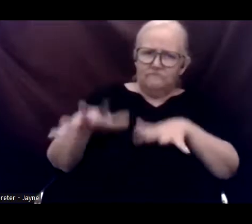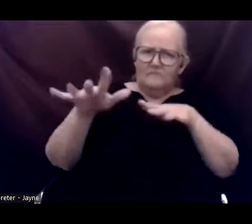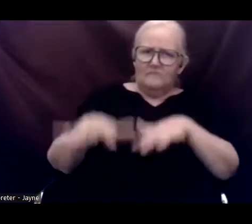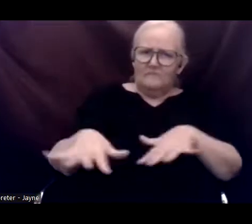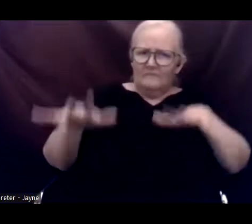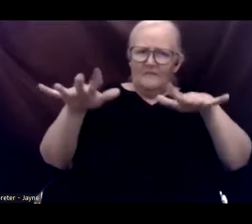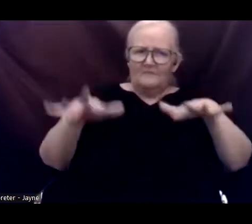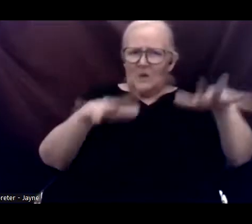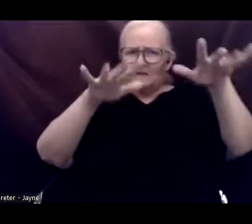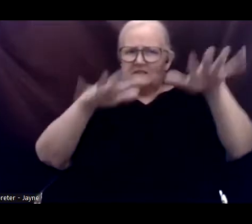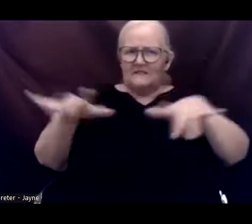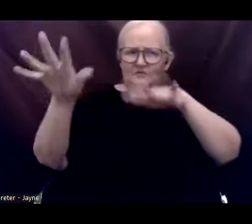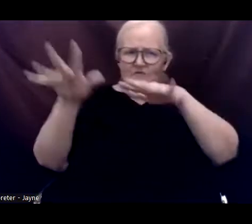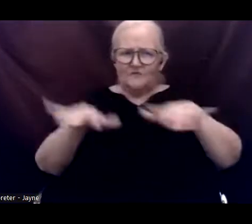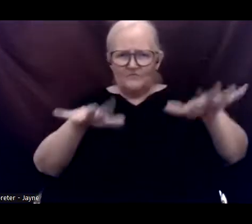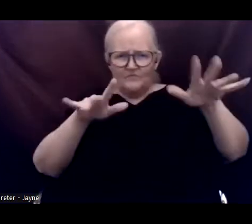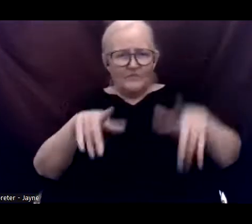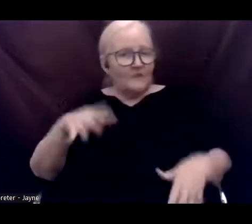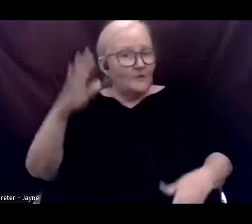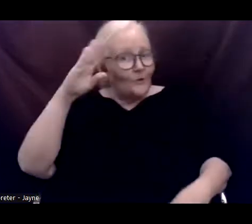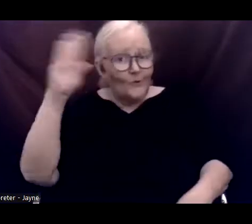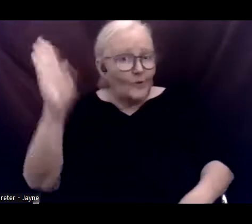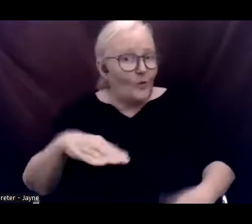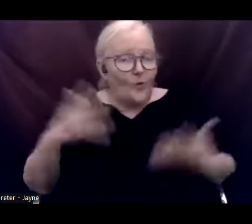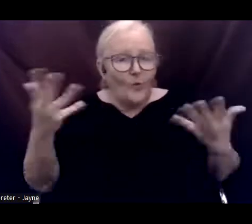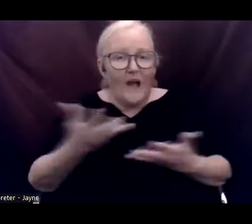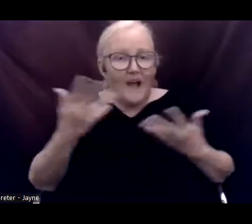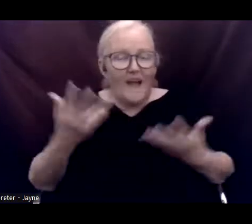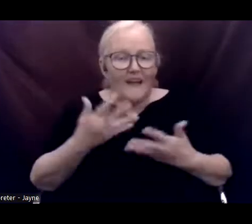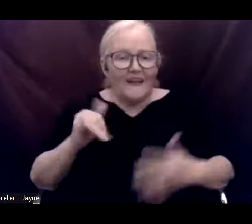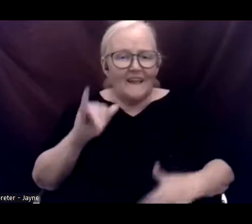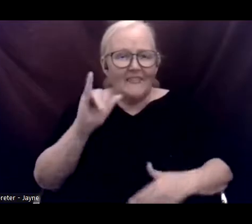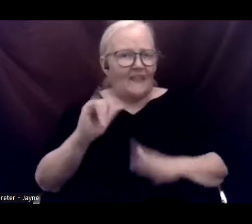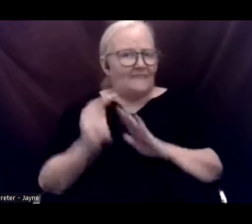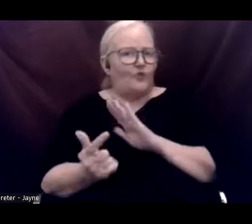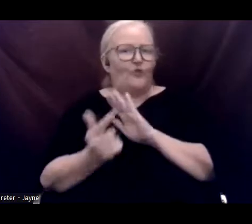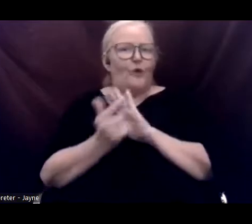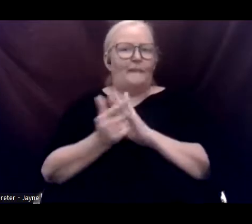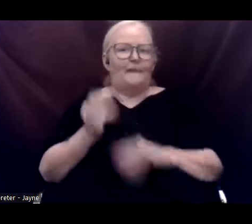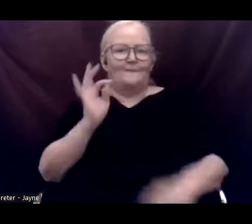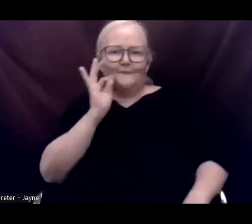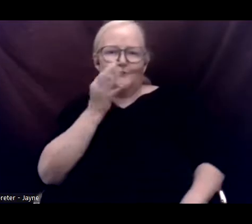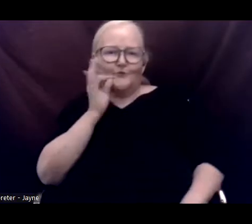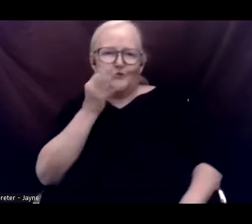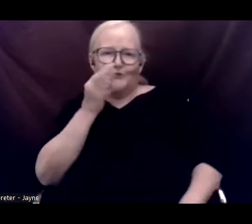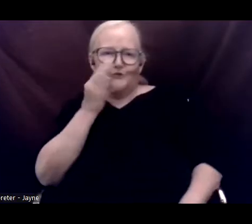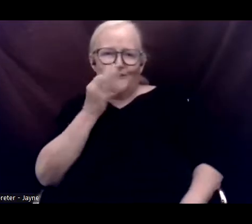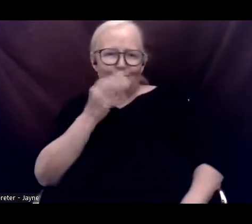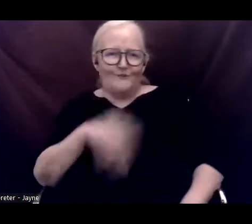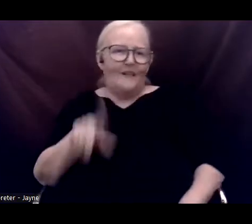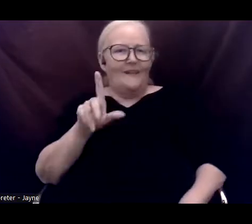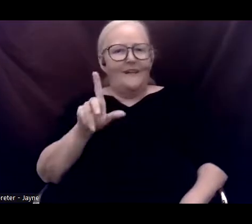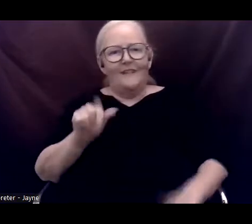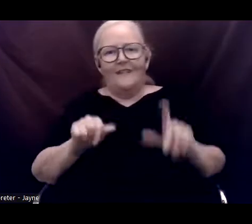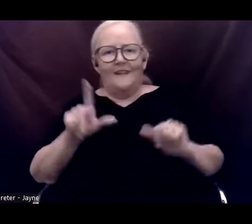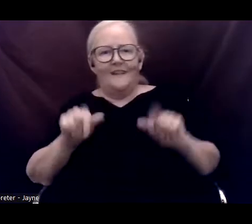everywhere? Don't you know it's that dear forbidden fruit? La la la la la,